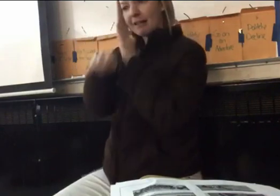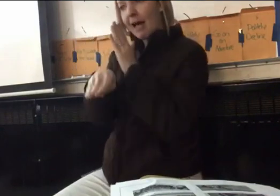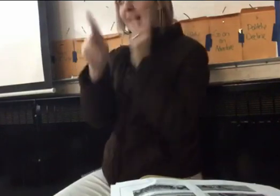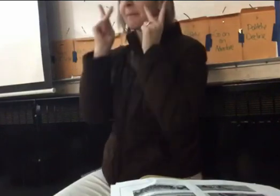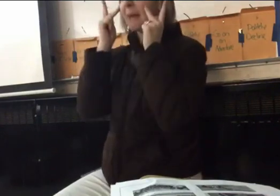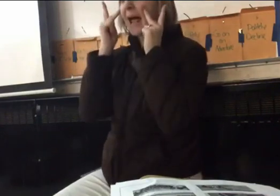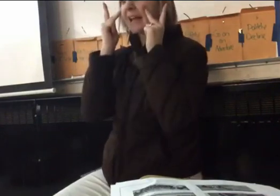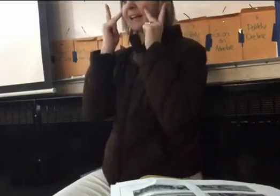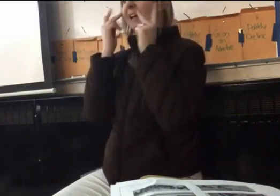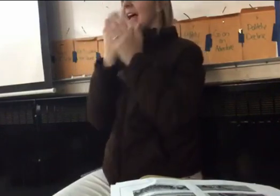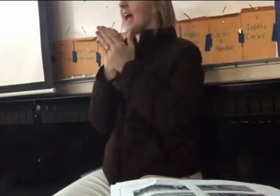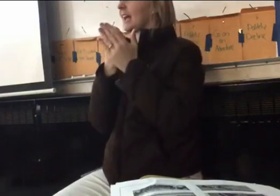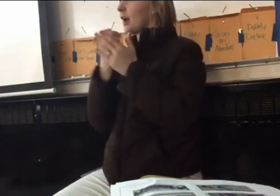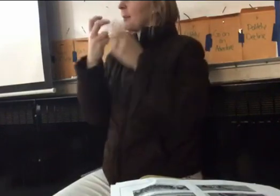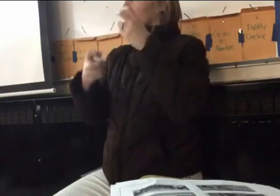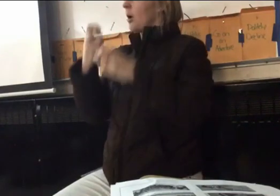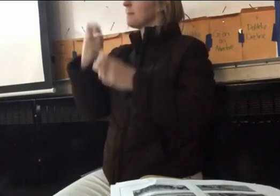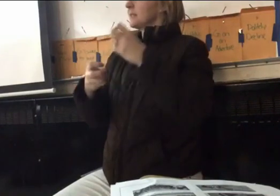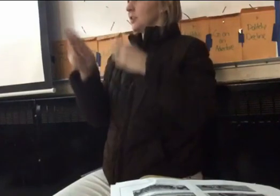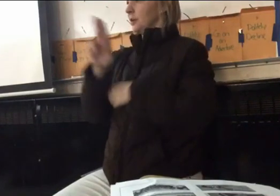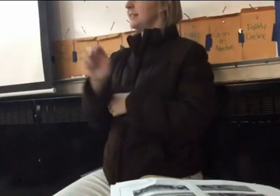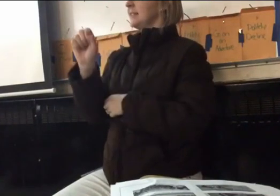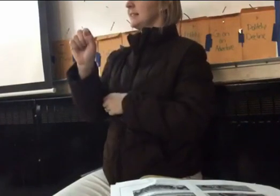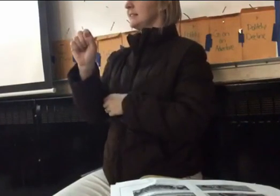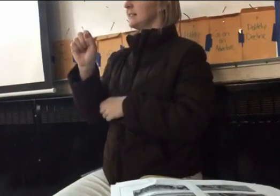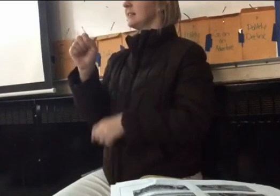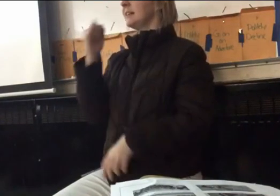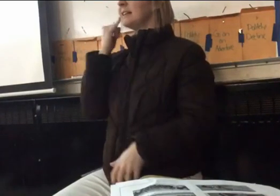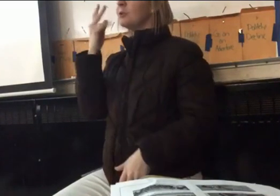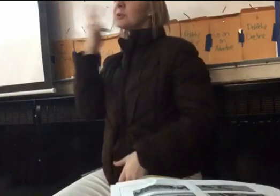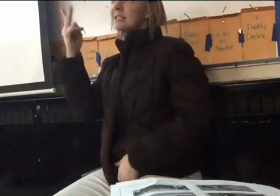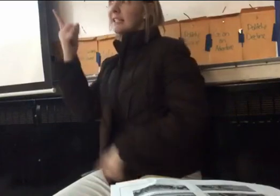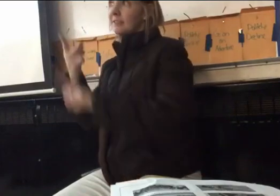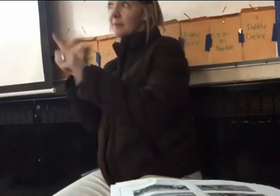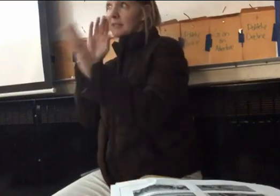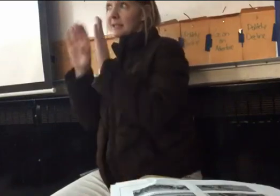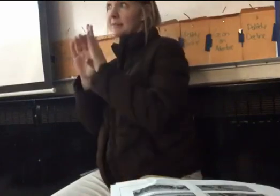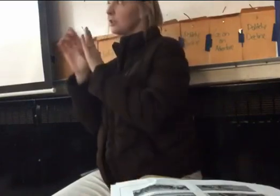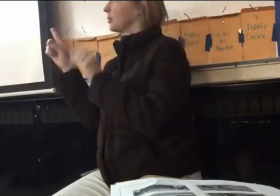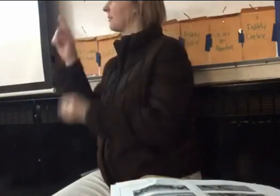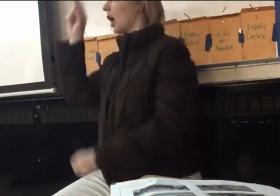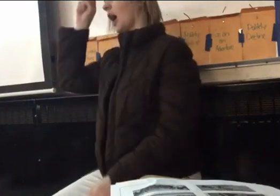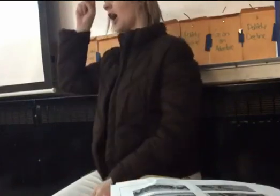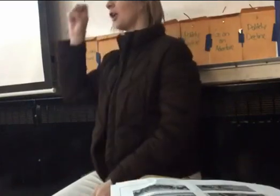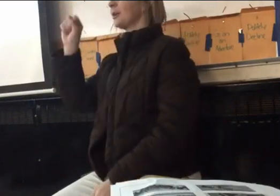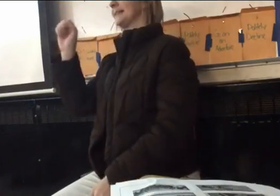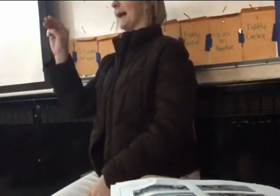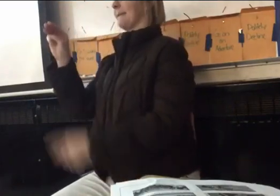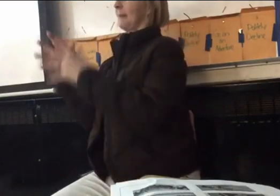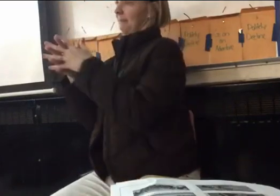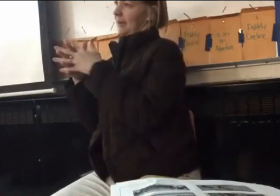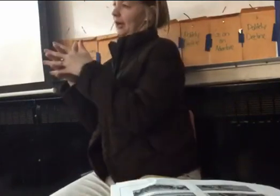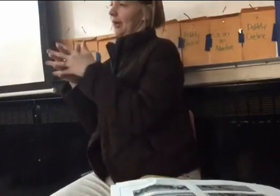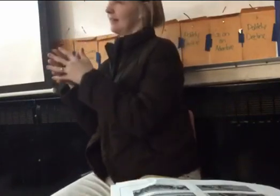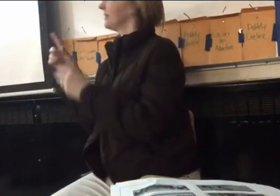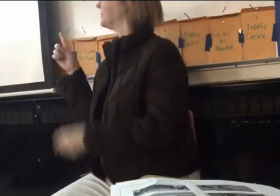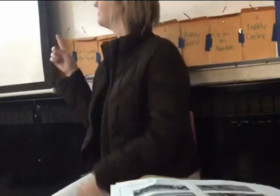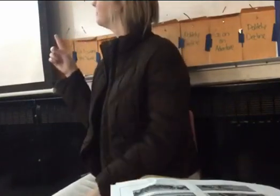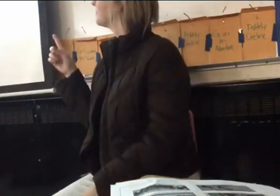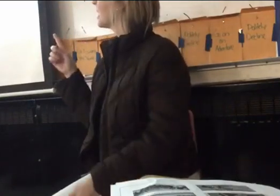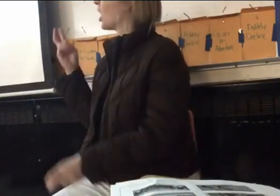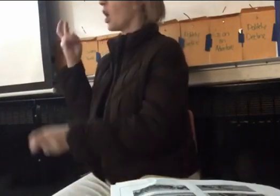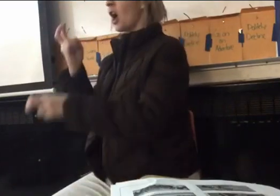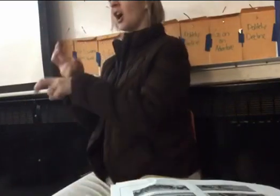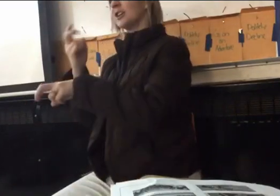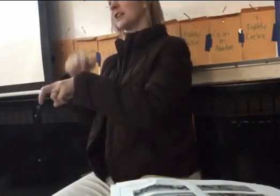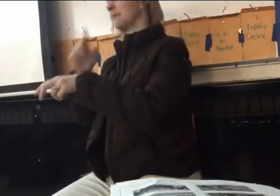Massive economic problems in the United States. Now if you see from this image right here, you have Uncle Sam, so America. You can see that hard times are going to come